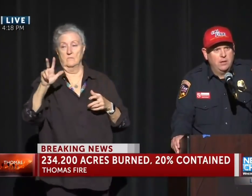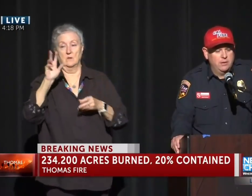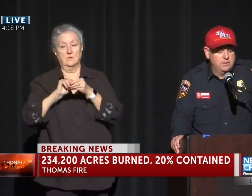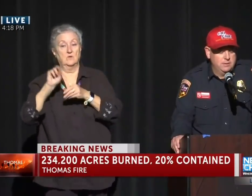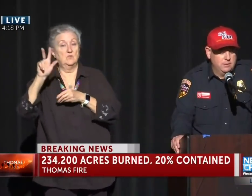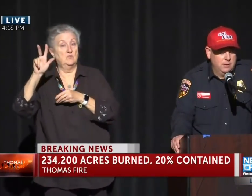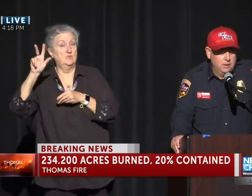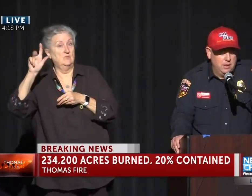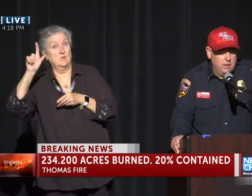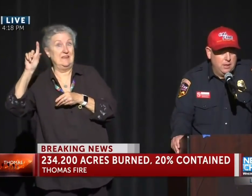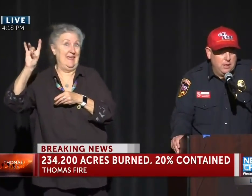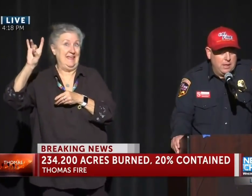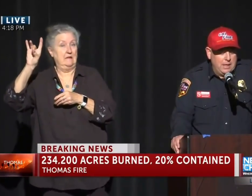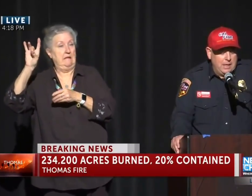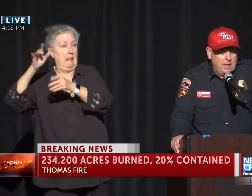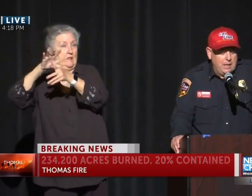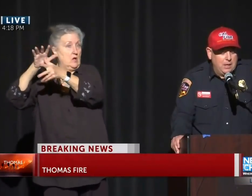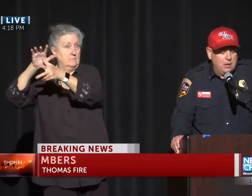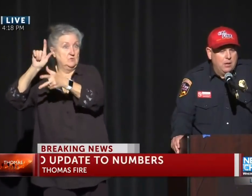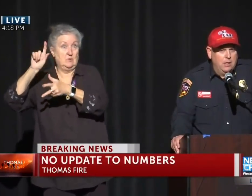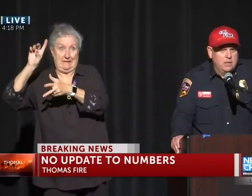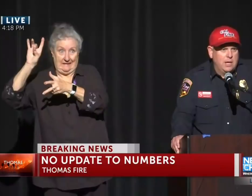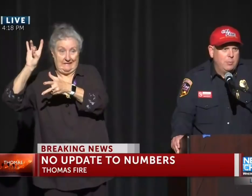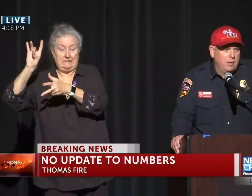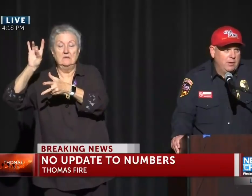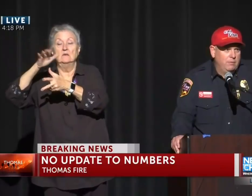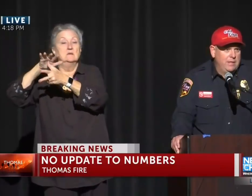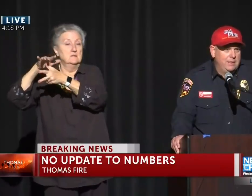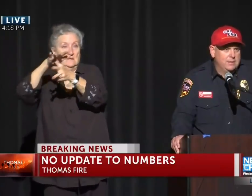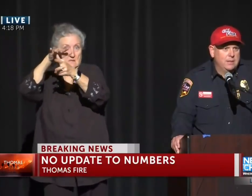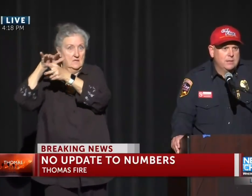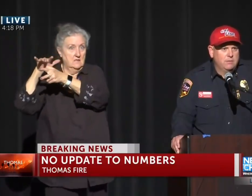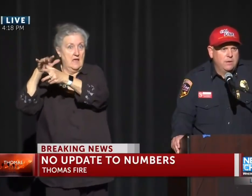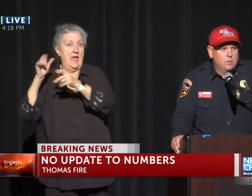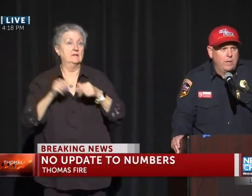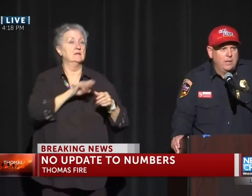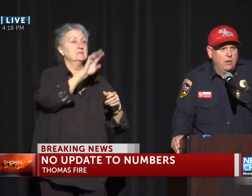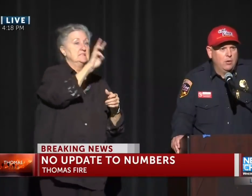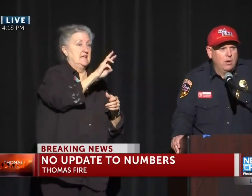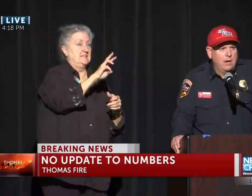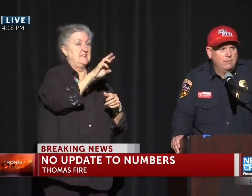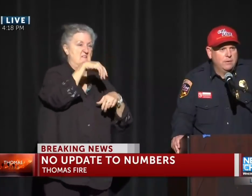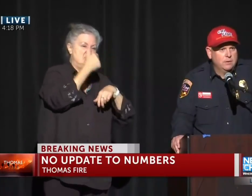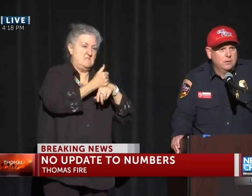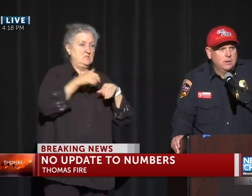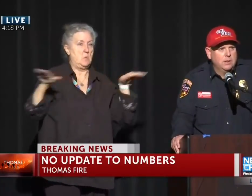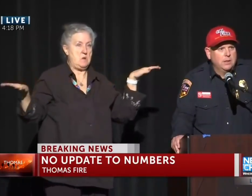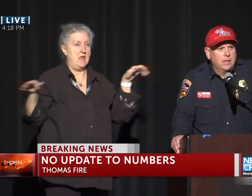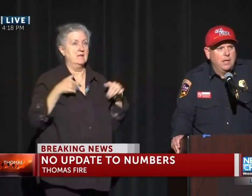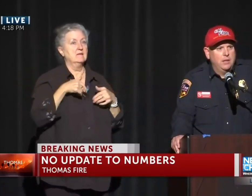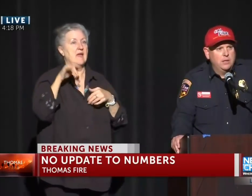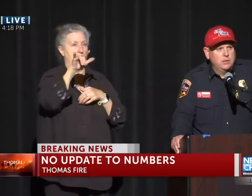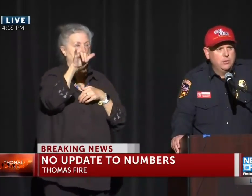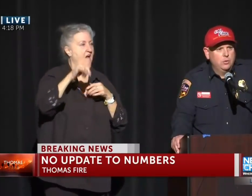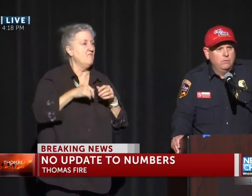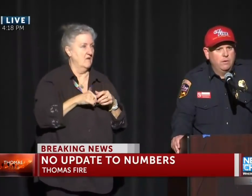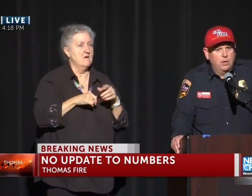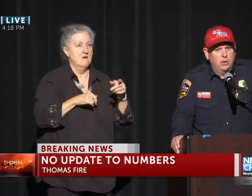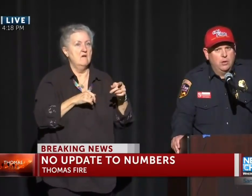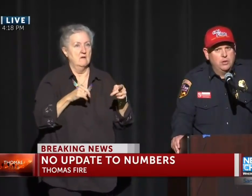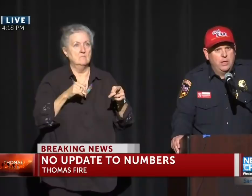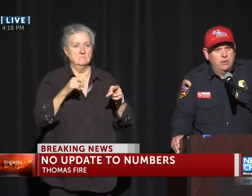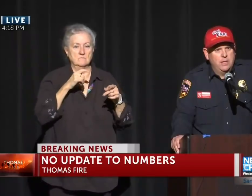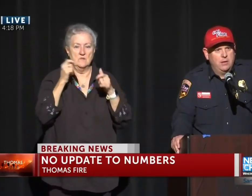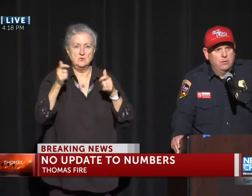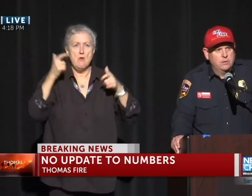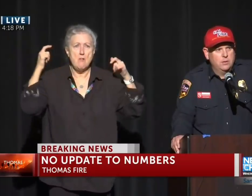we've been flying on this incident, on top of the 6 fixed-wing aircraft and the 2